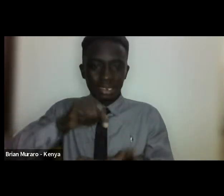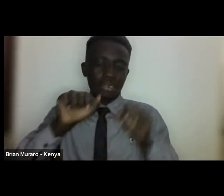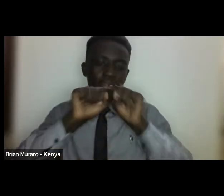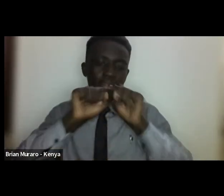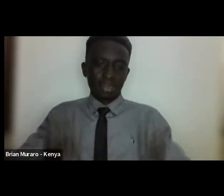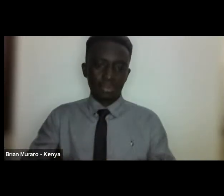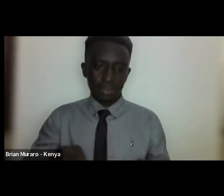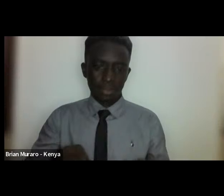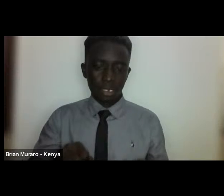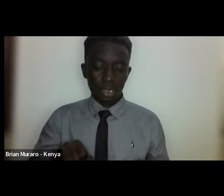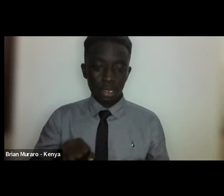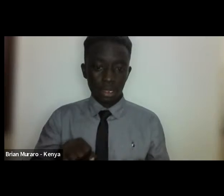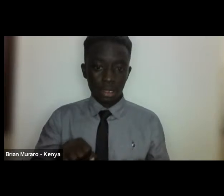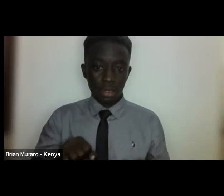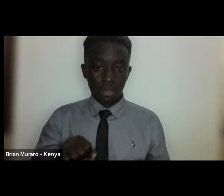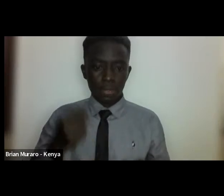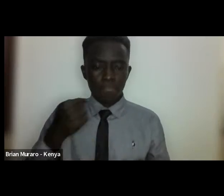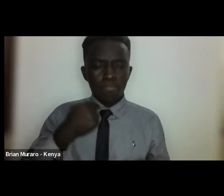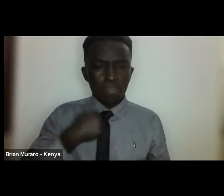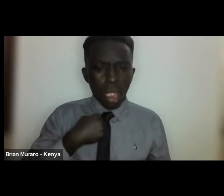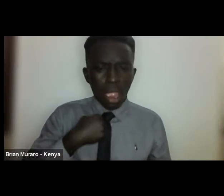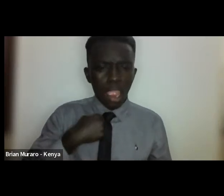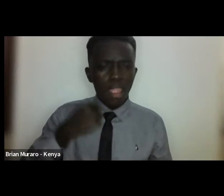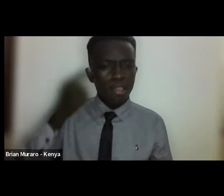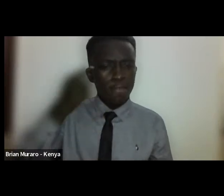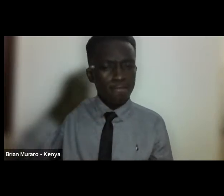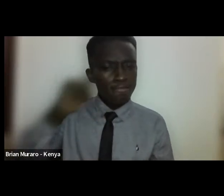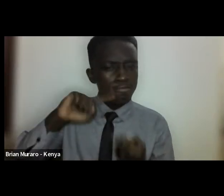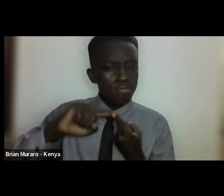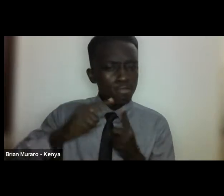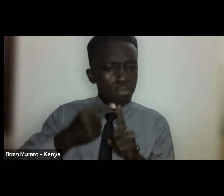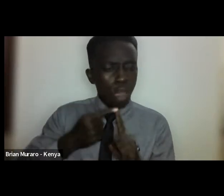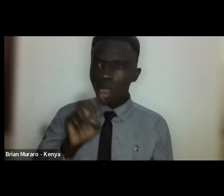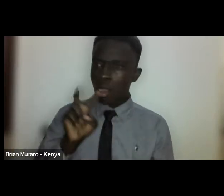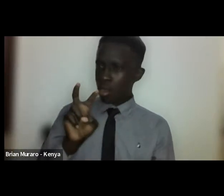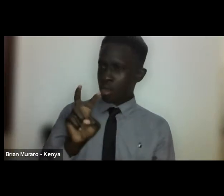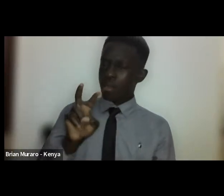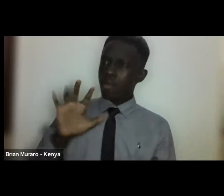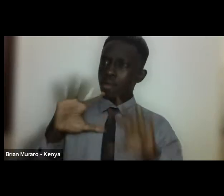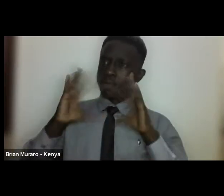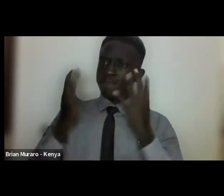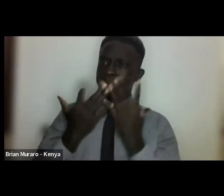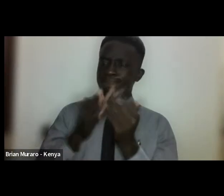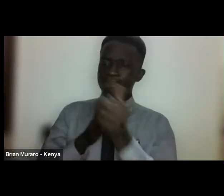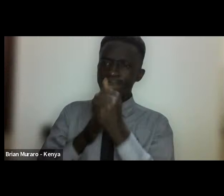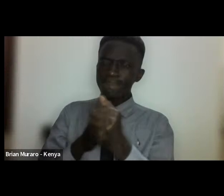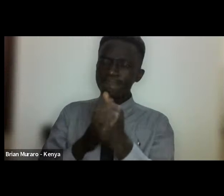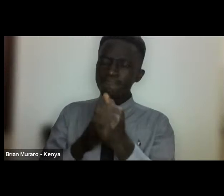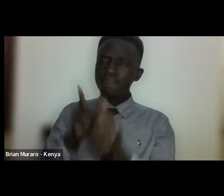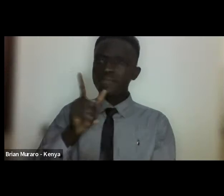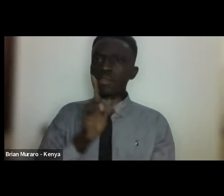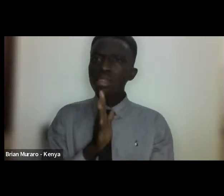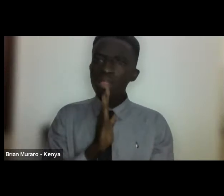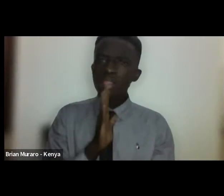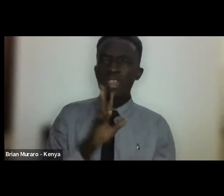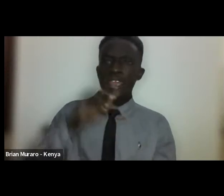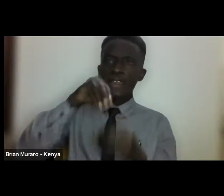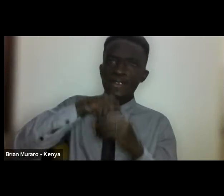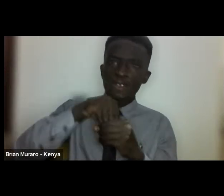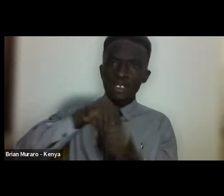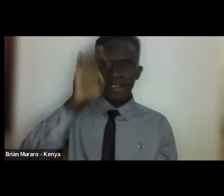I've noticed, you know, global leaders talk about inclusive education and so on.